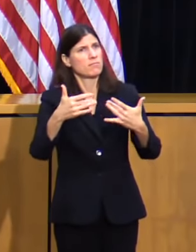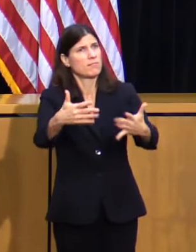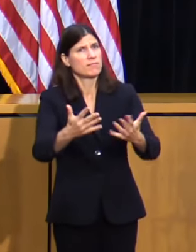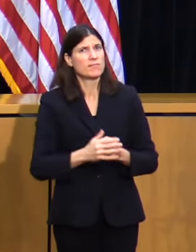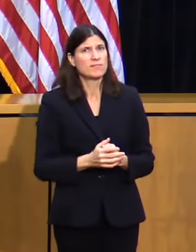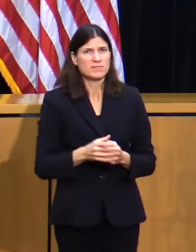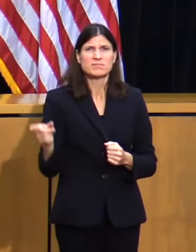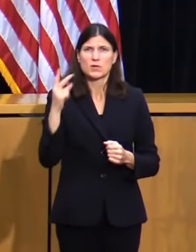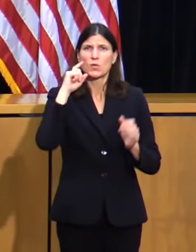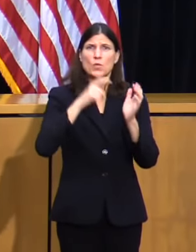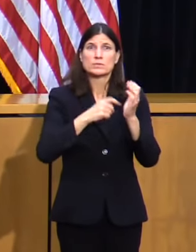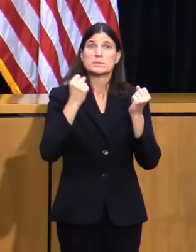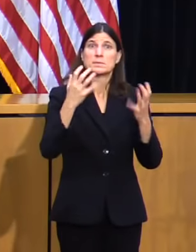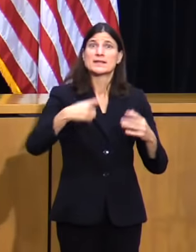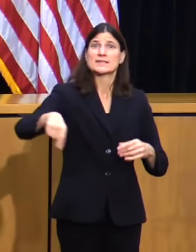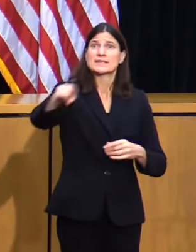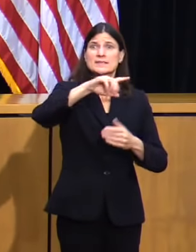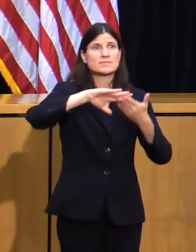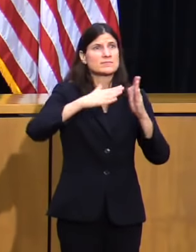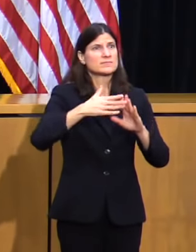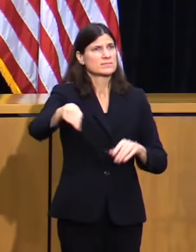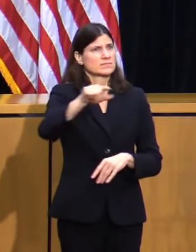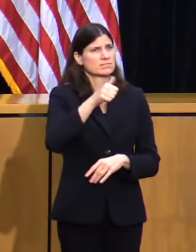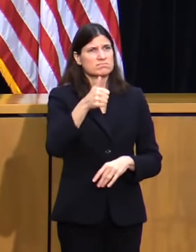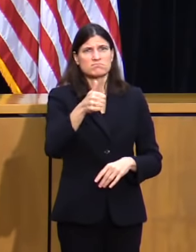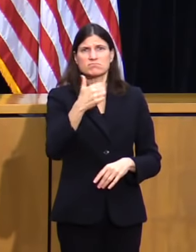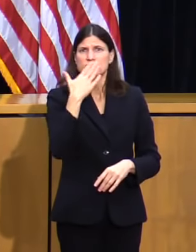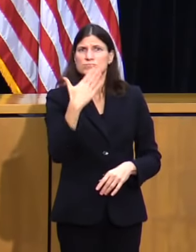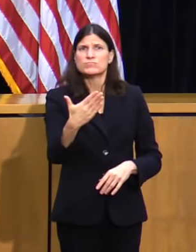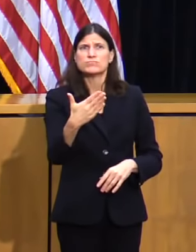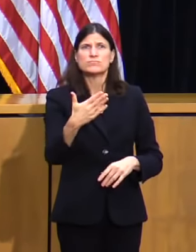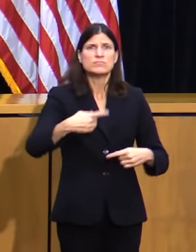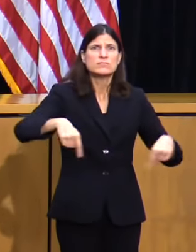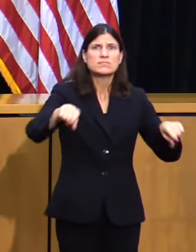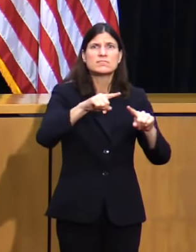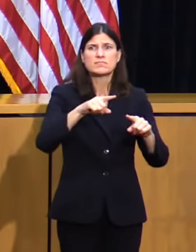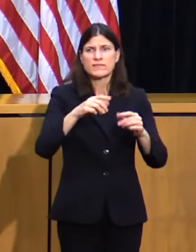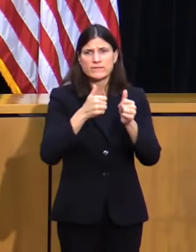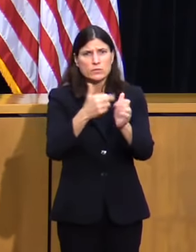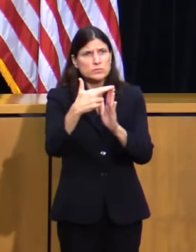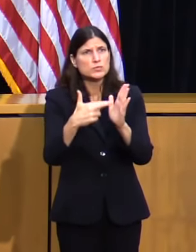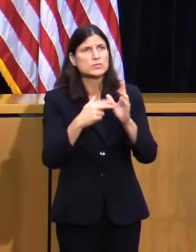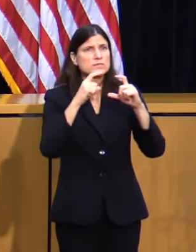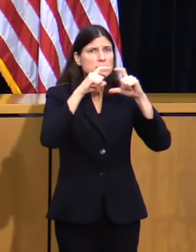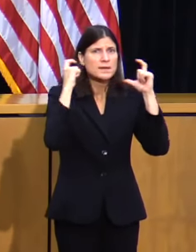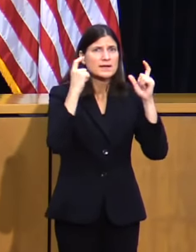work, people with customers, people with their own employees are doing